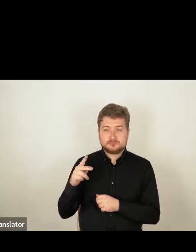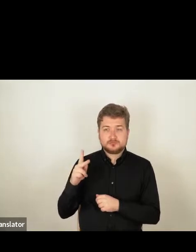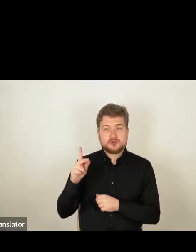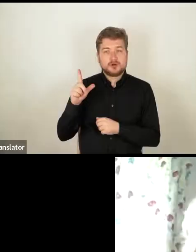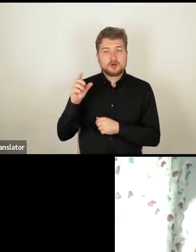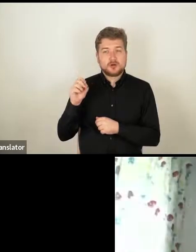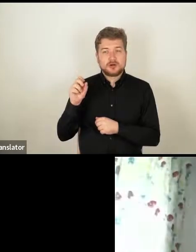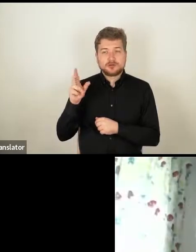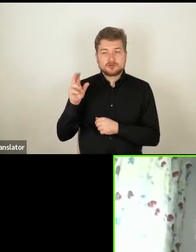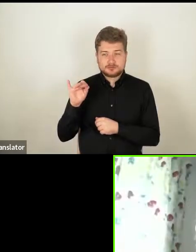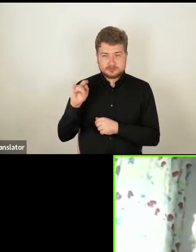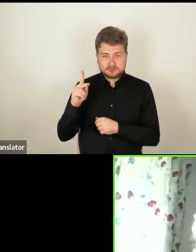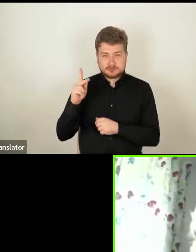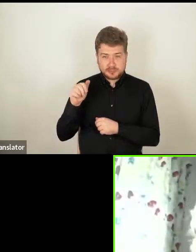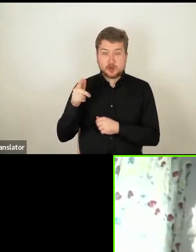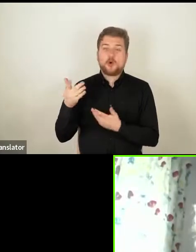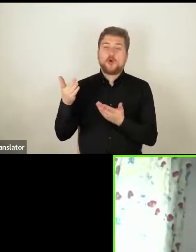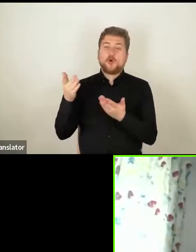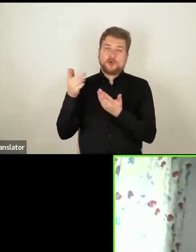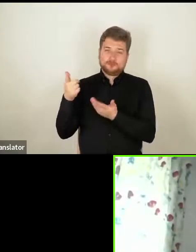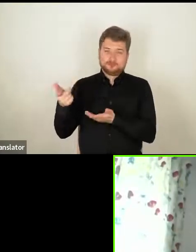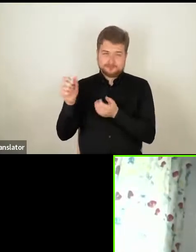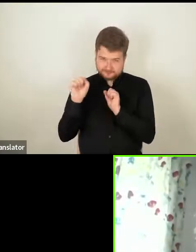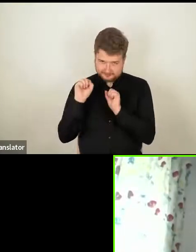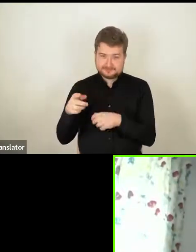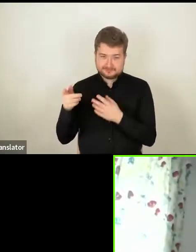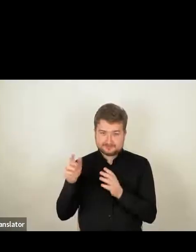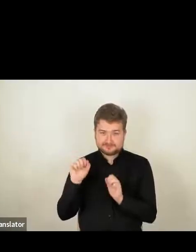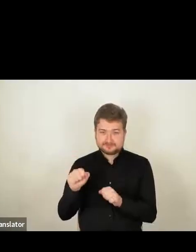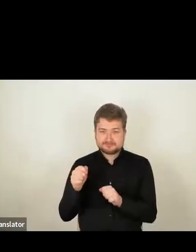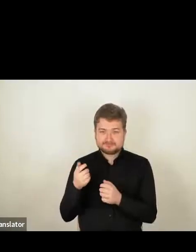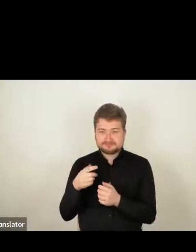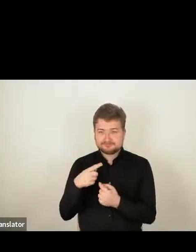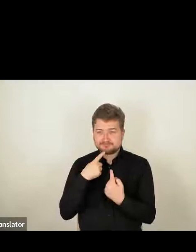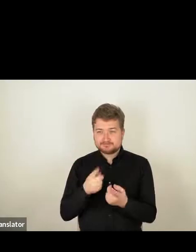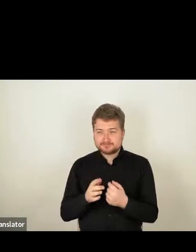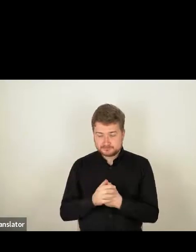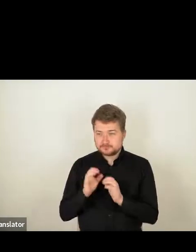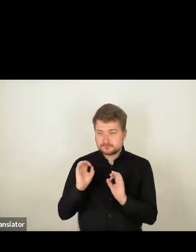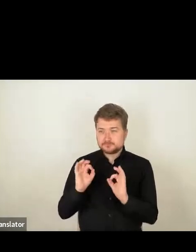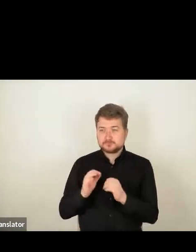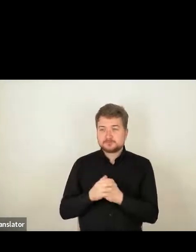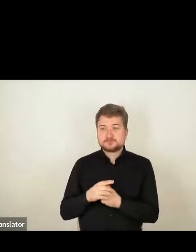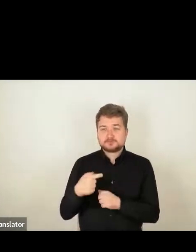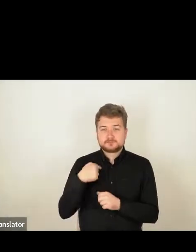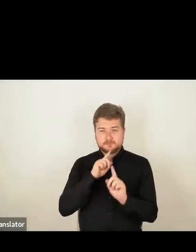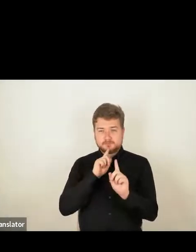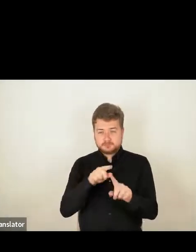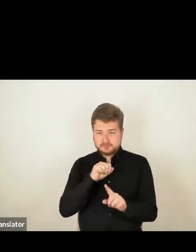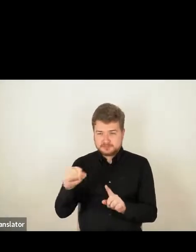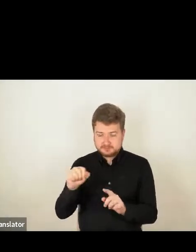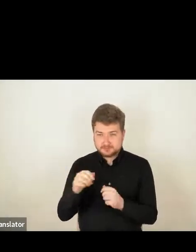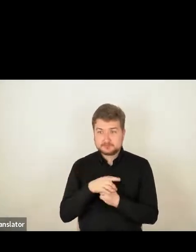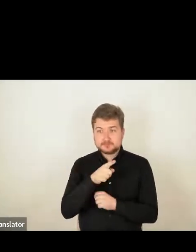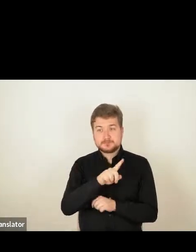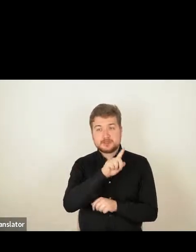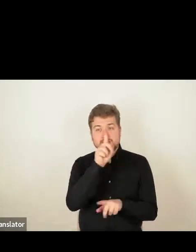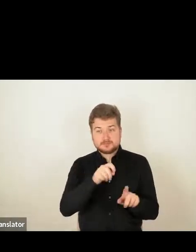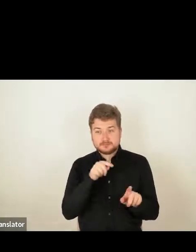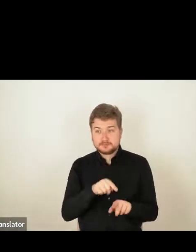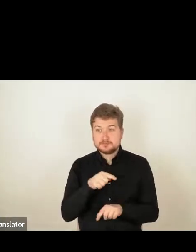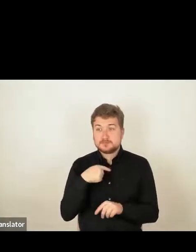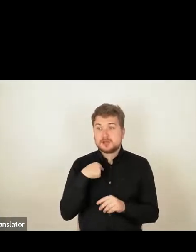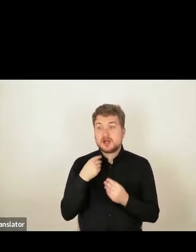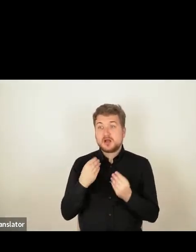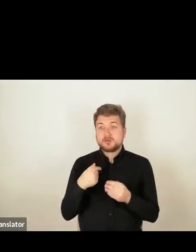Meg. Okay, thank you very much. Just to answer Naida's question, we used to have a saying when I was in